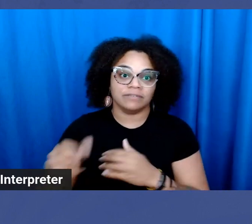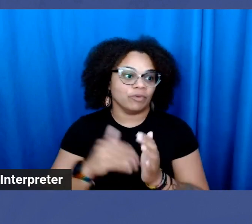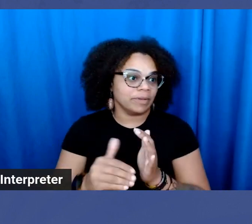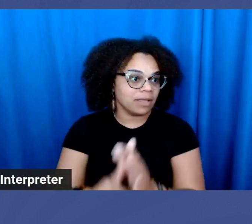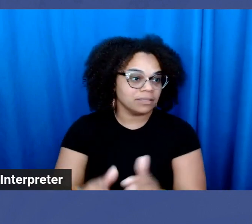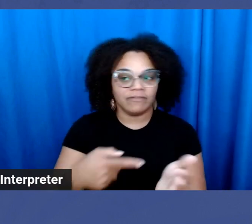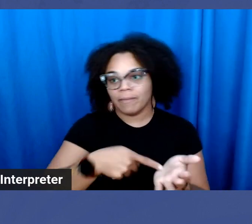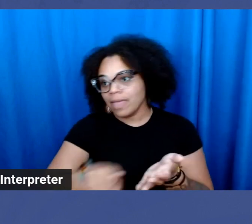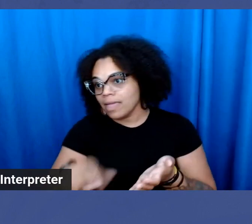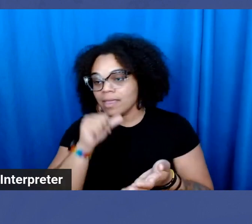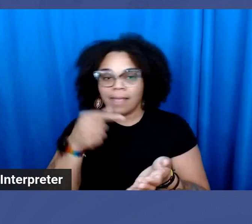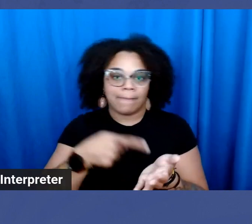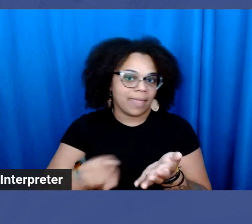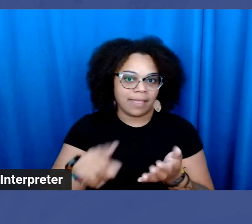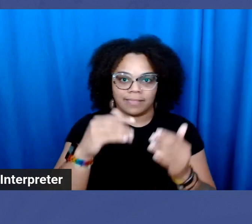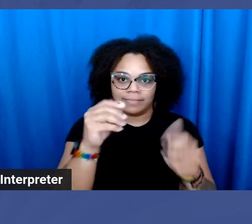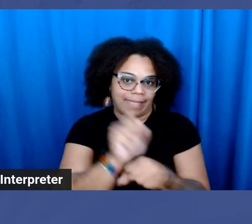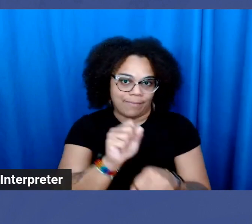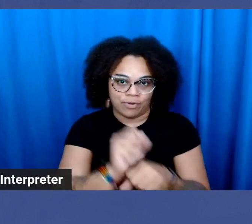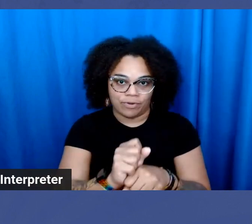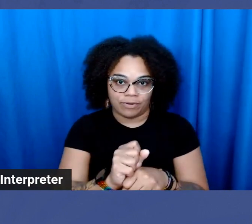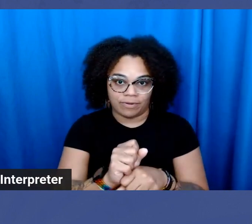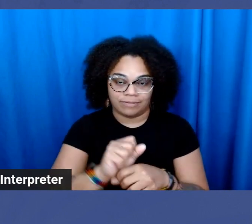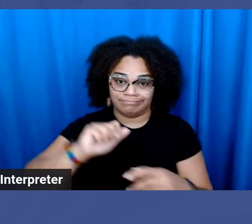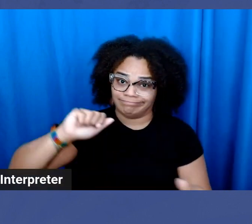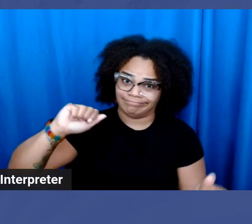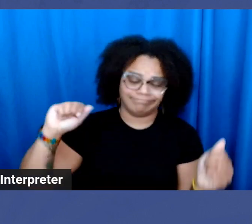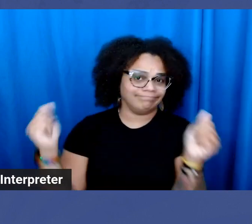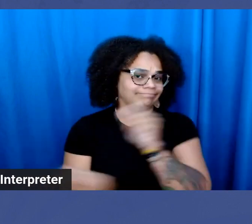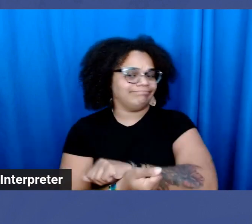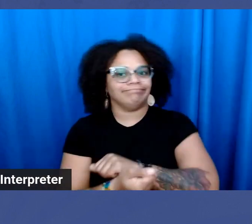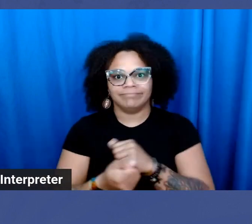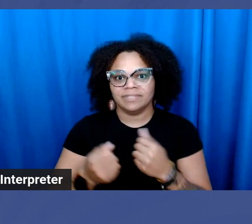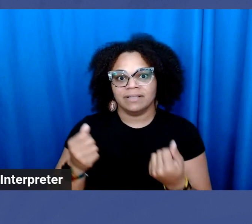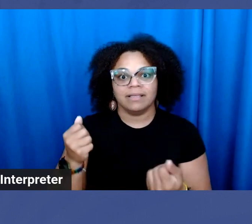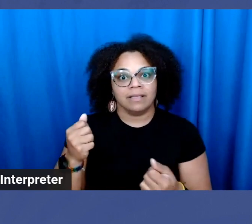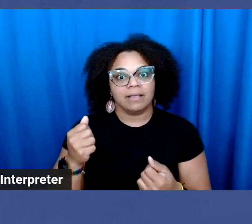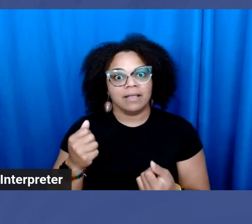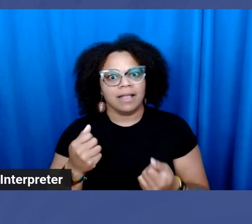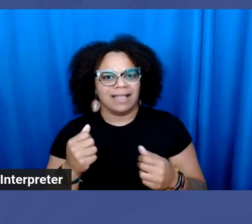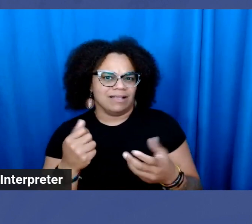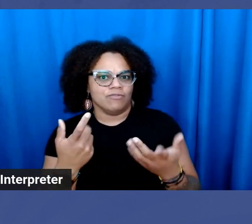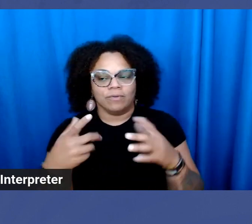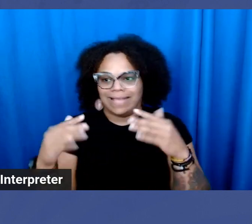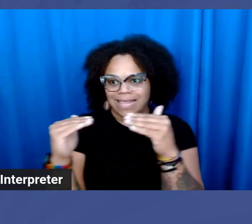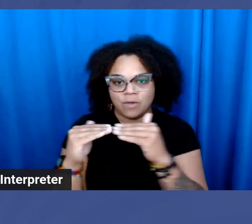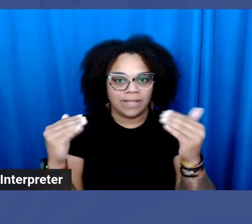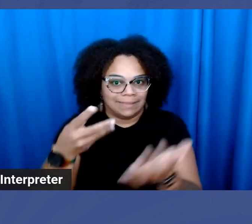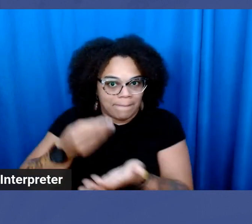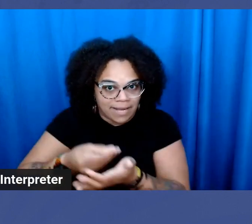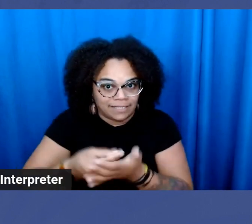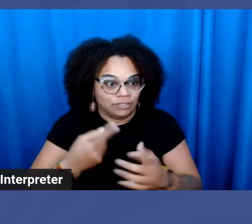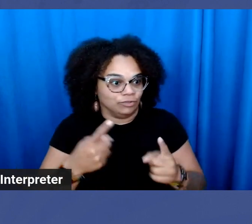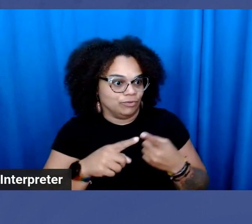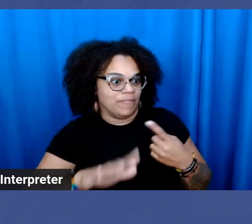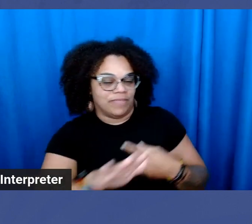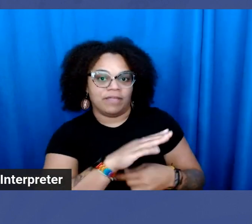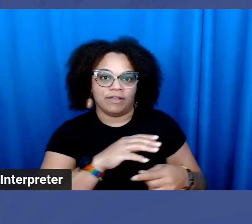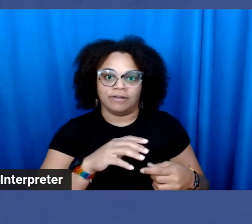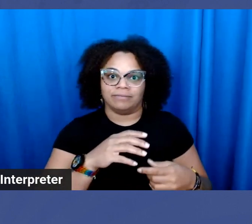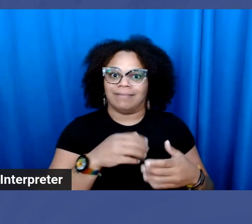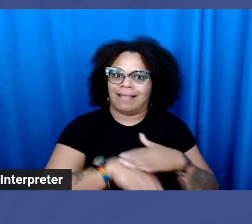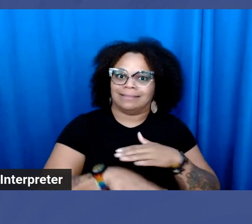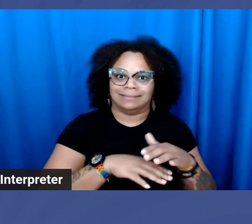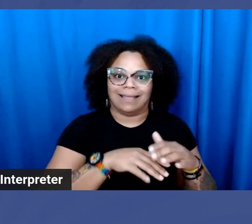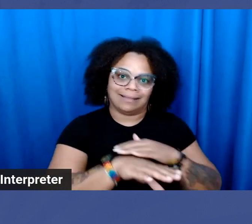unpaid labor. Erotic commodification monetizes emotional and sexual aspects of reproduction, but does not